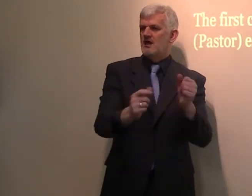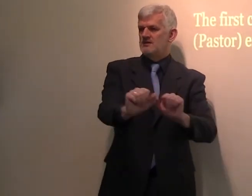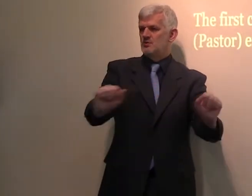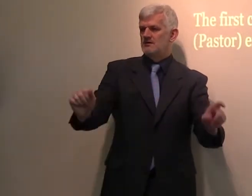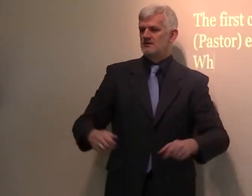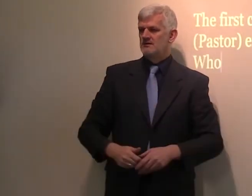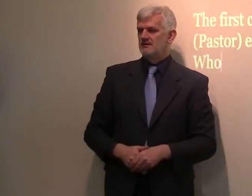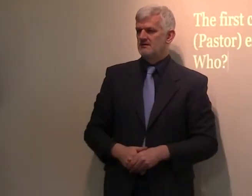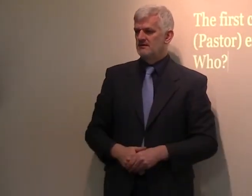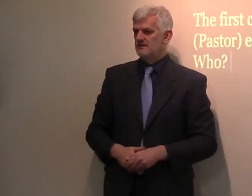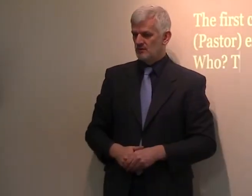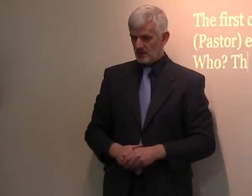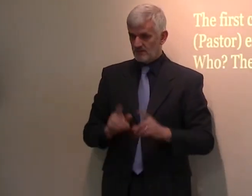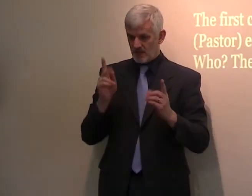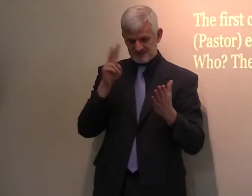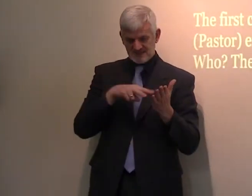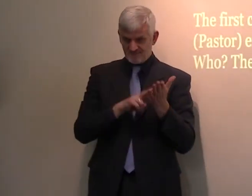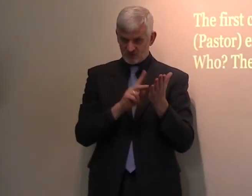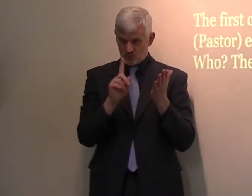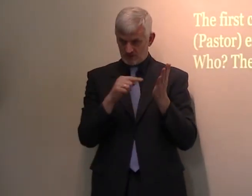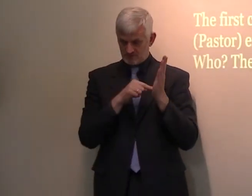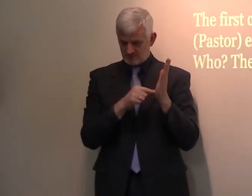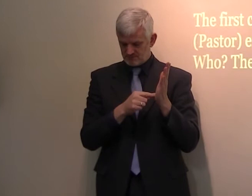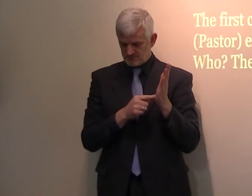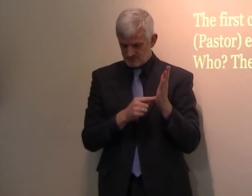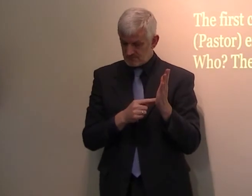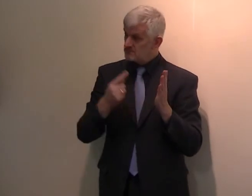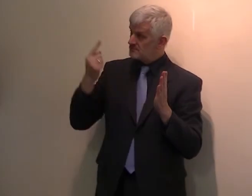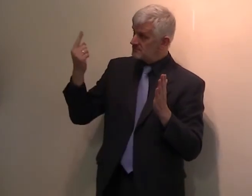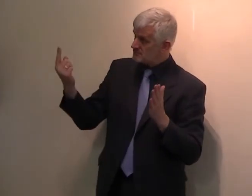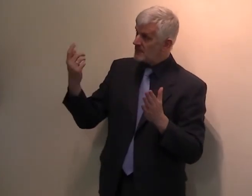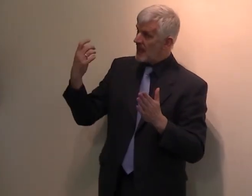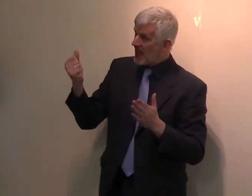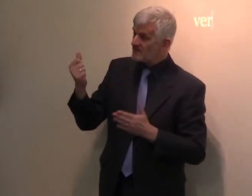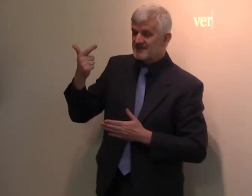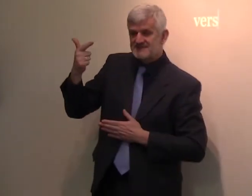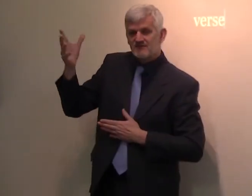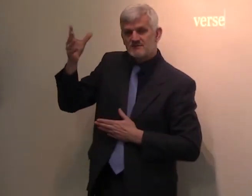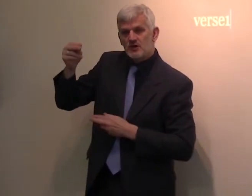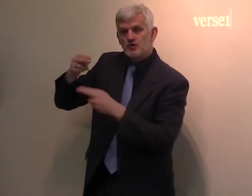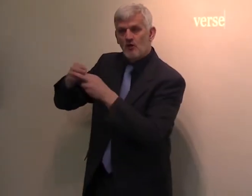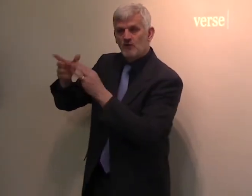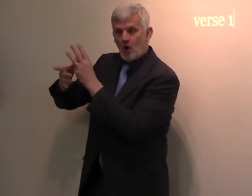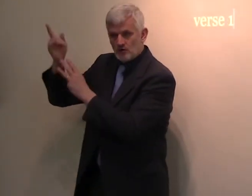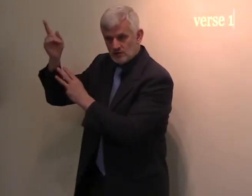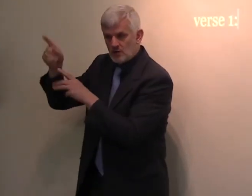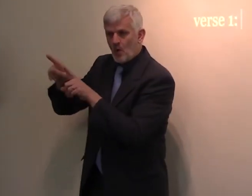you appreciate that in verse 1. He that hath the seven spirits of God and the seven